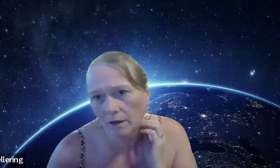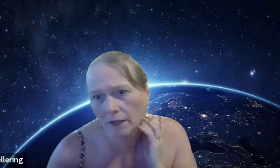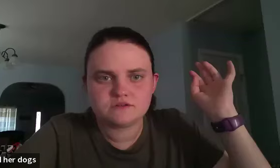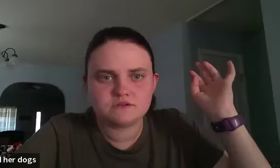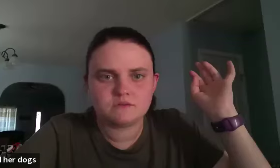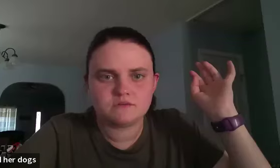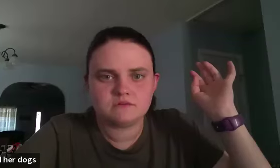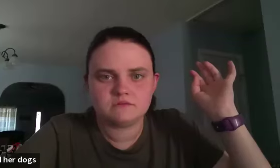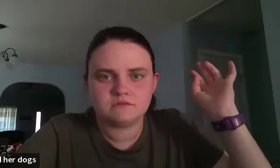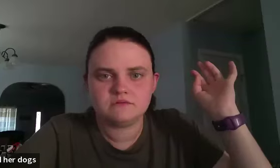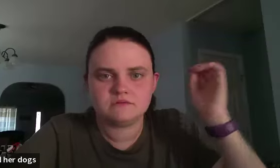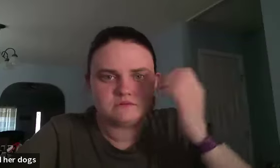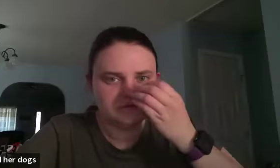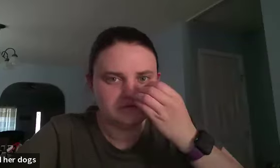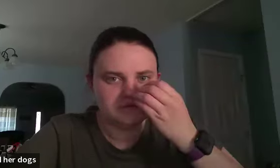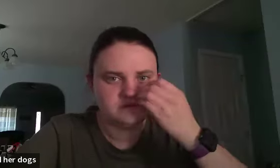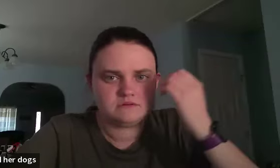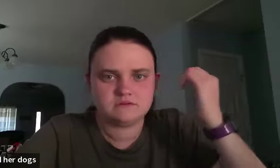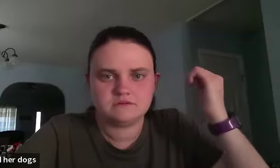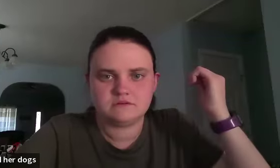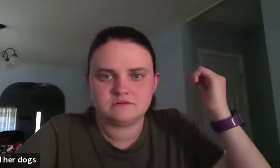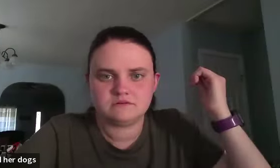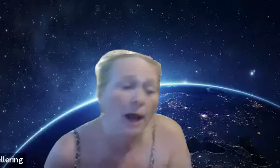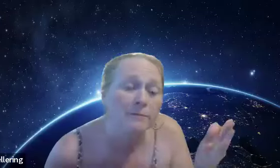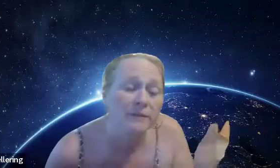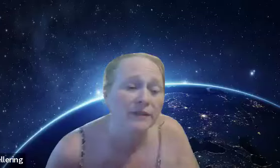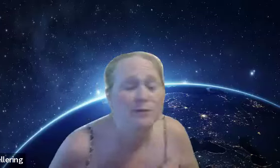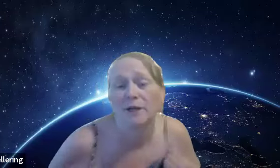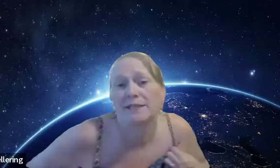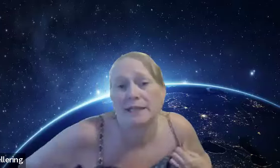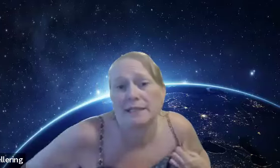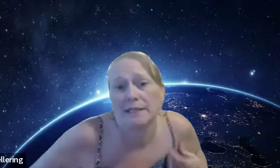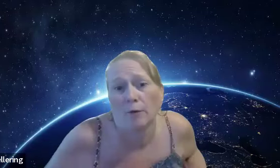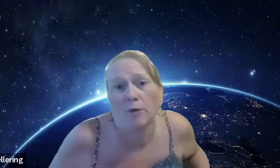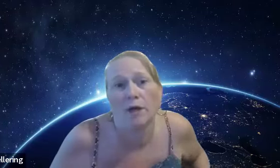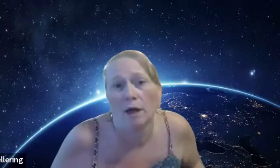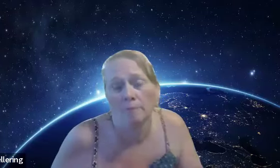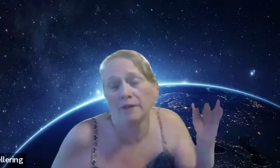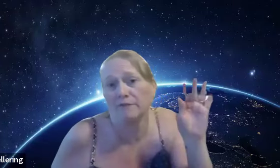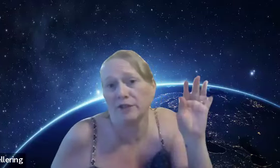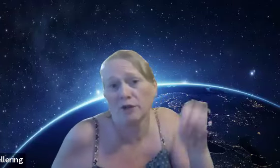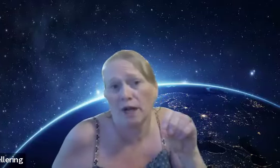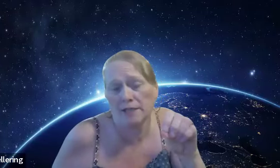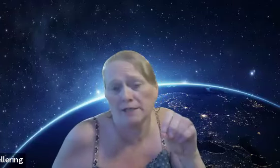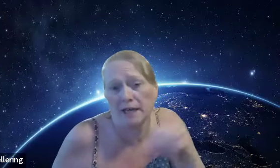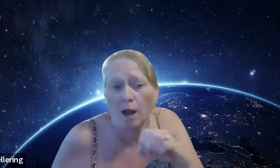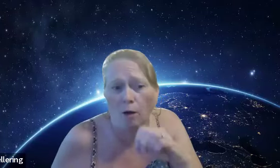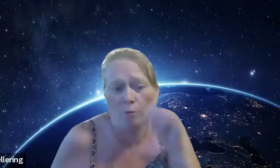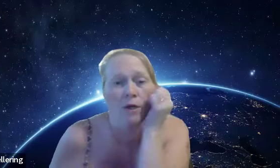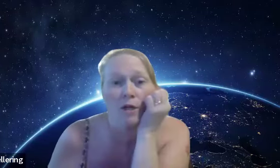wonder if there's And a when I go to watch the videos back, I know that's what I see. So, okay. if you guys at home